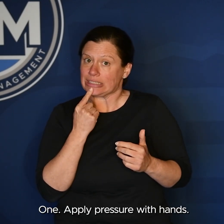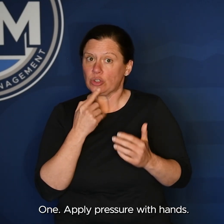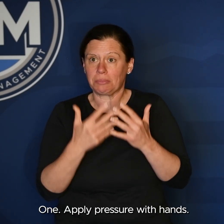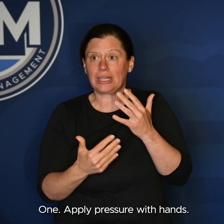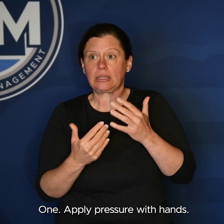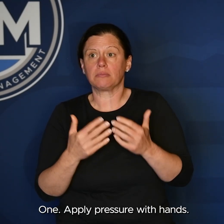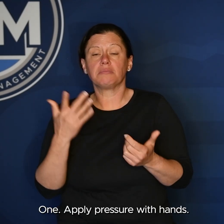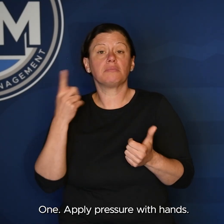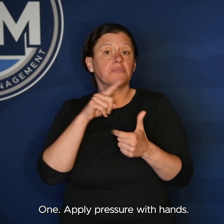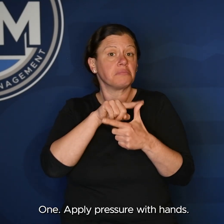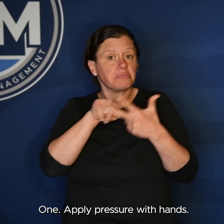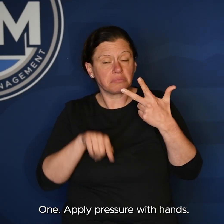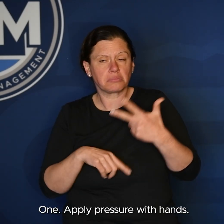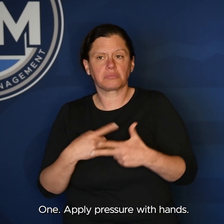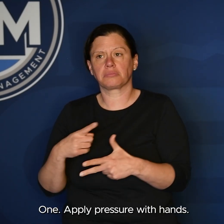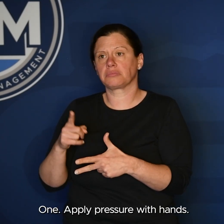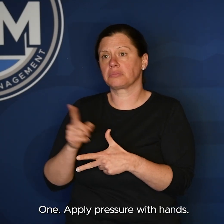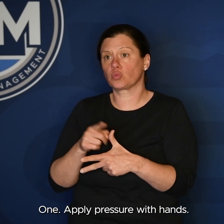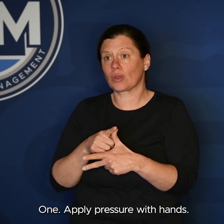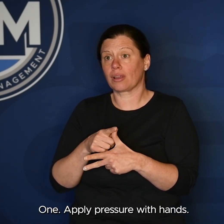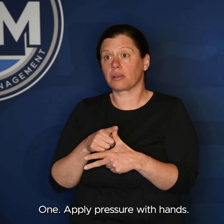One, apply pressure with hands.